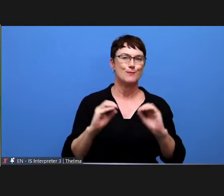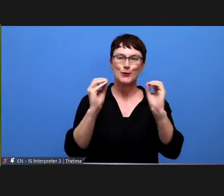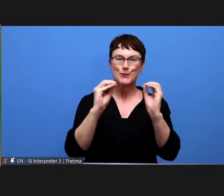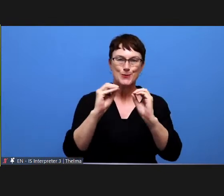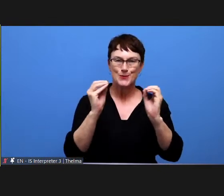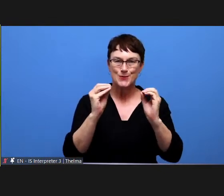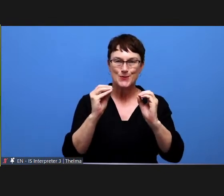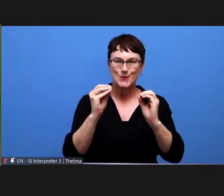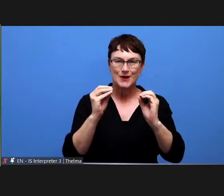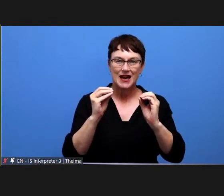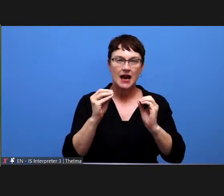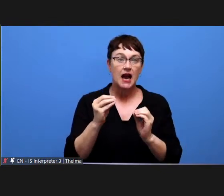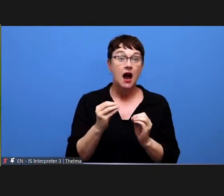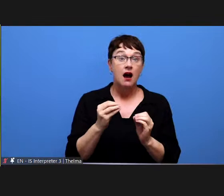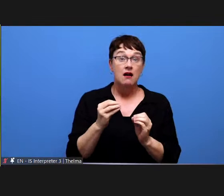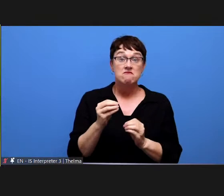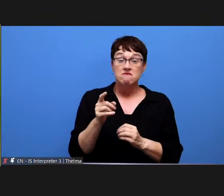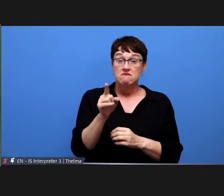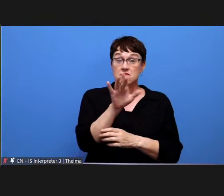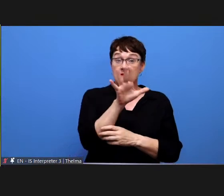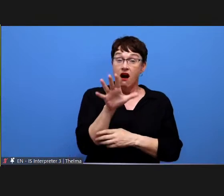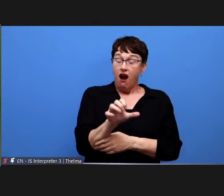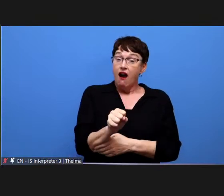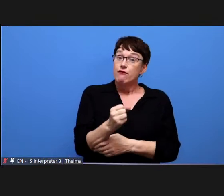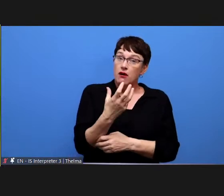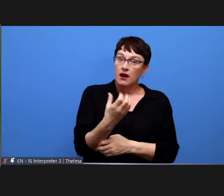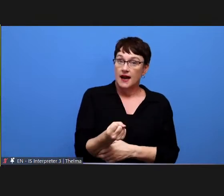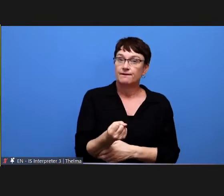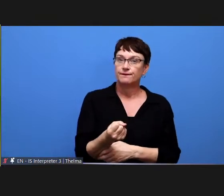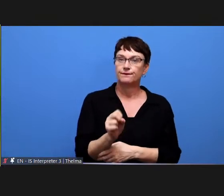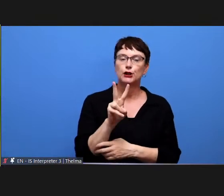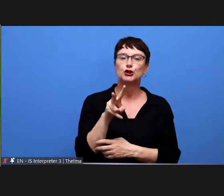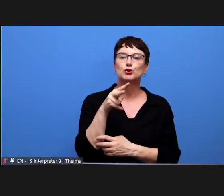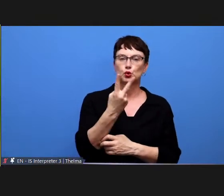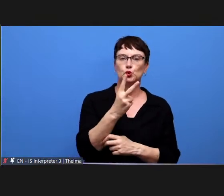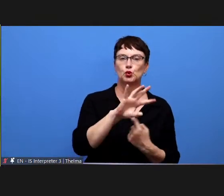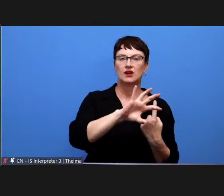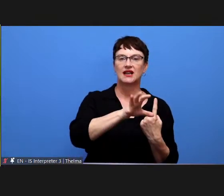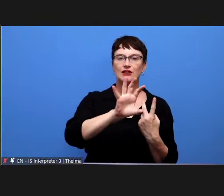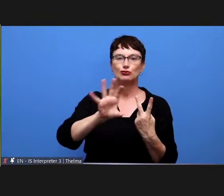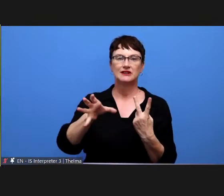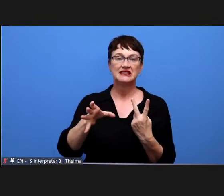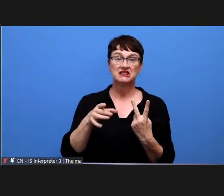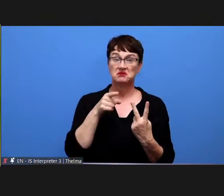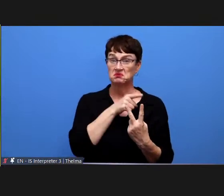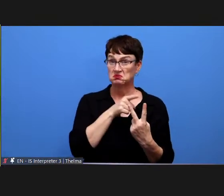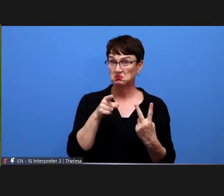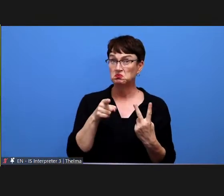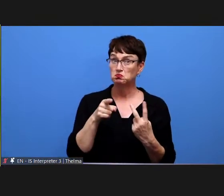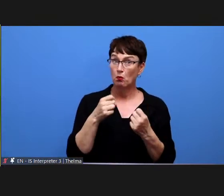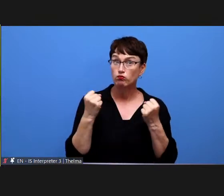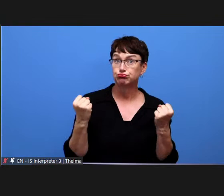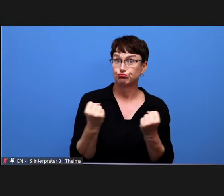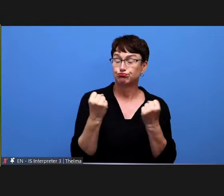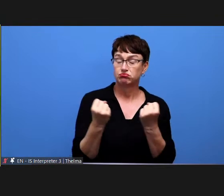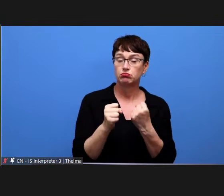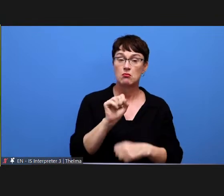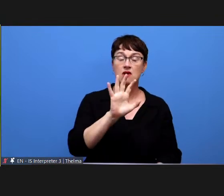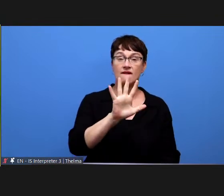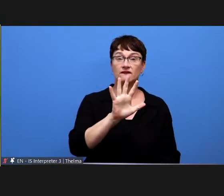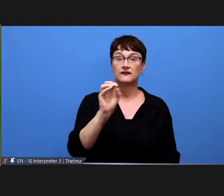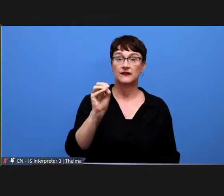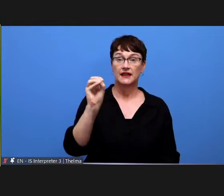We have some encouraging news on the water use efficiency, because we see that we have an increase in water